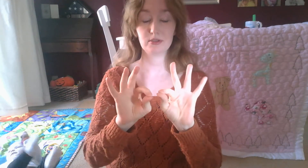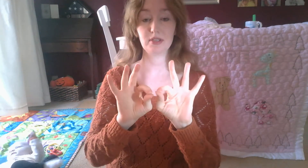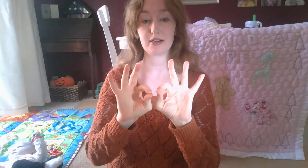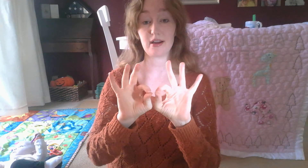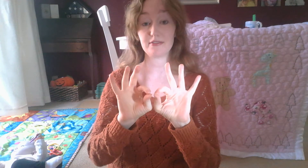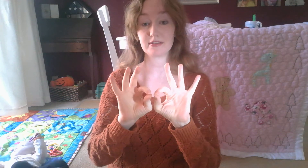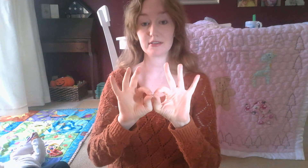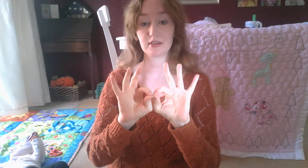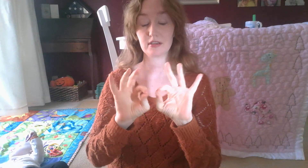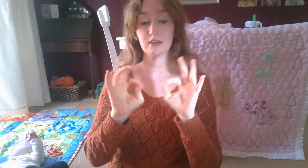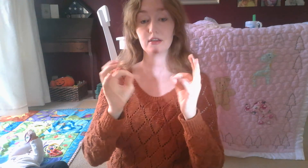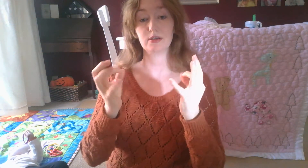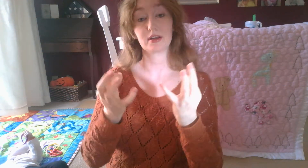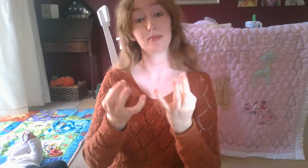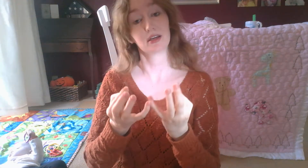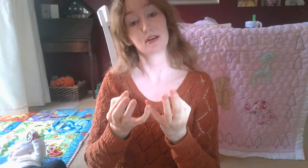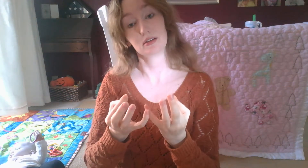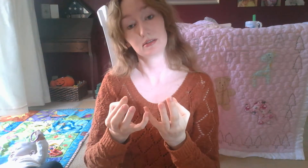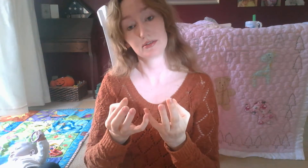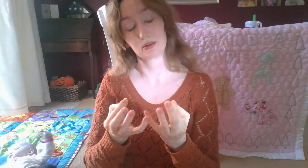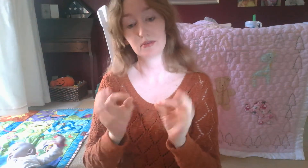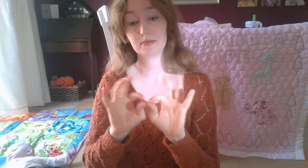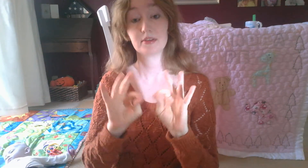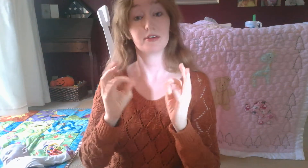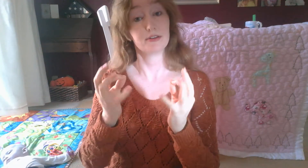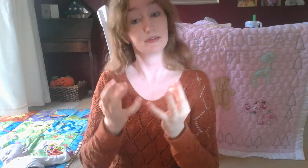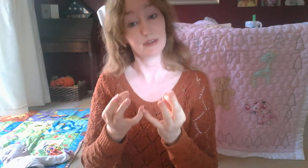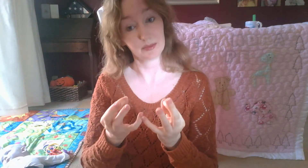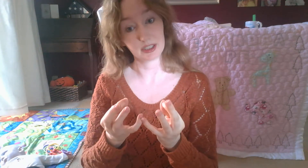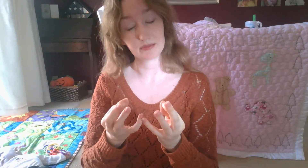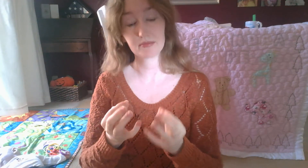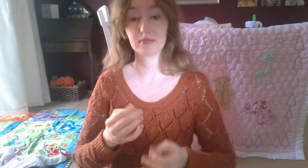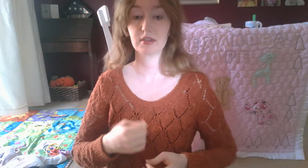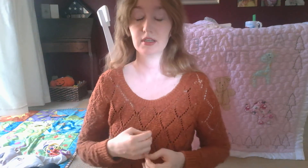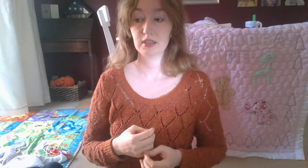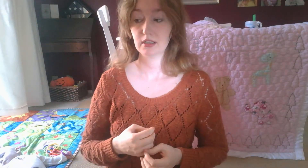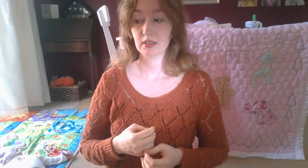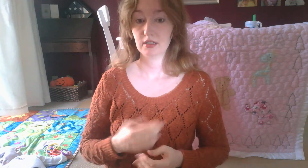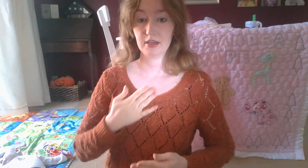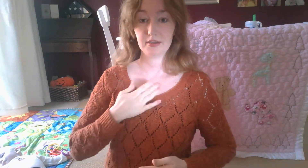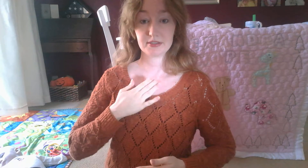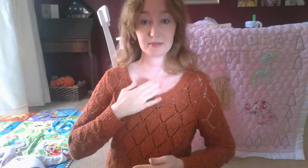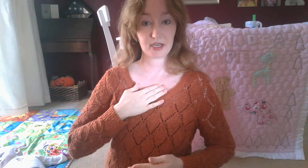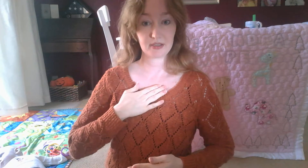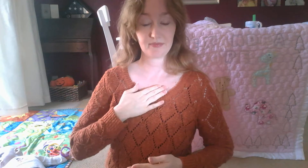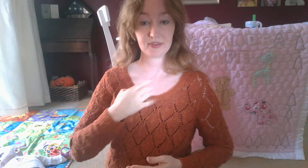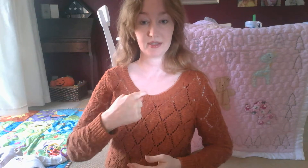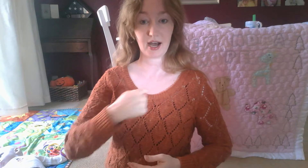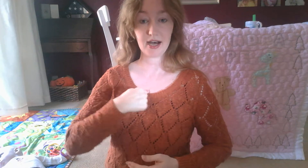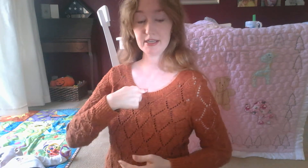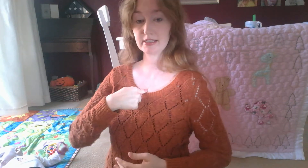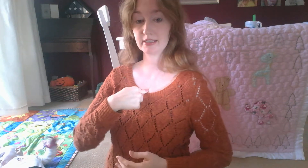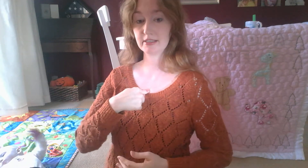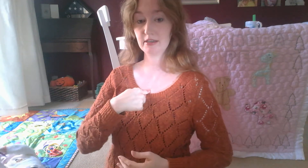2 letter F's, and you kind of make a little circle. Family. And this is my. I is